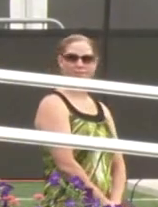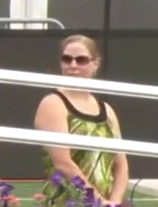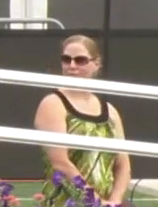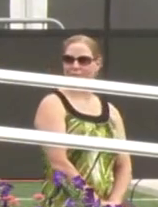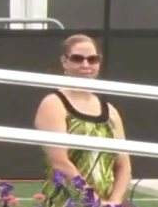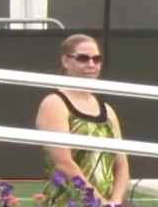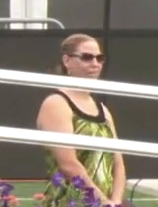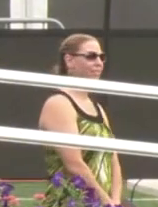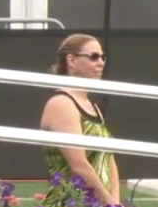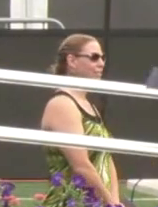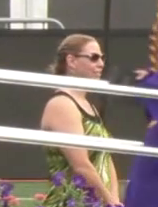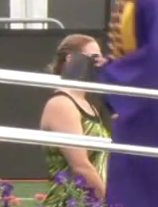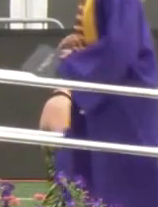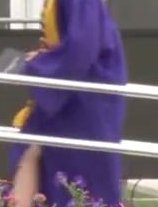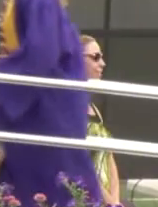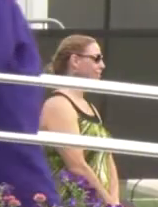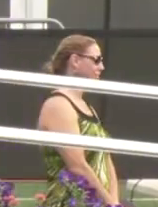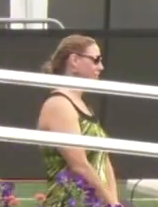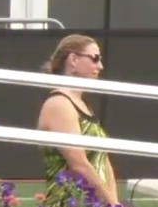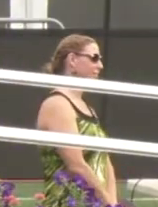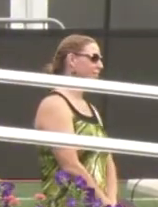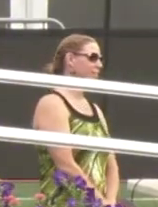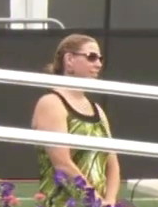Elizabeth Larson Converse.